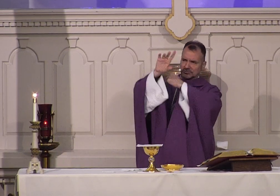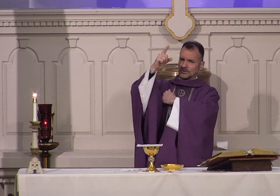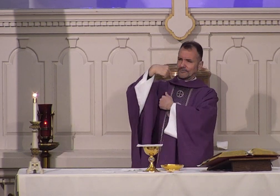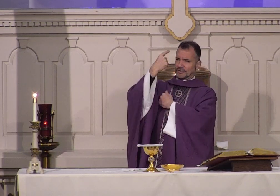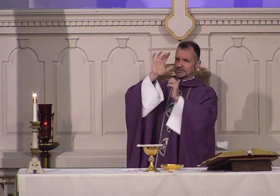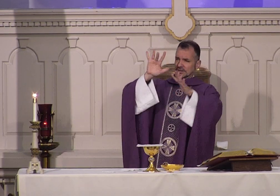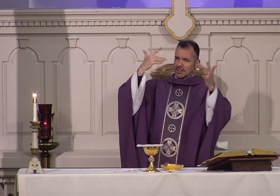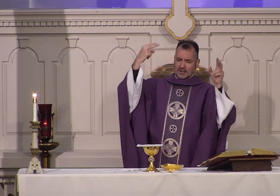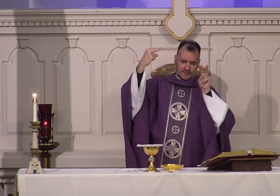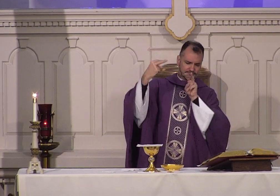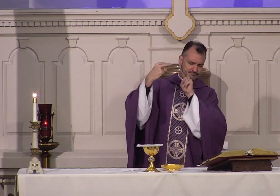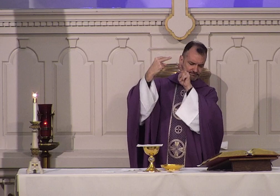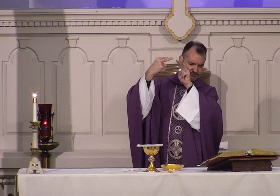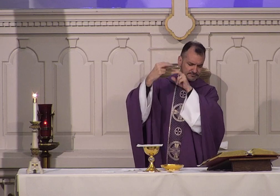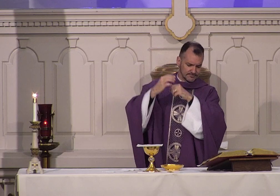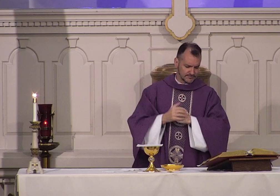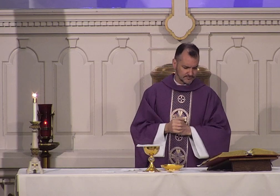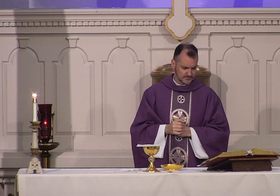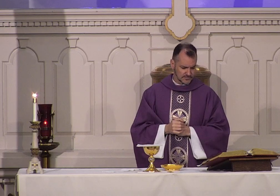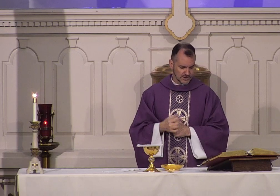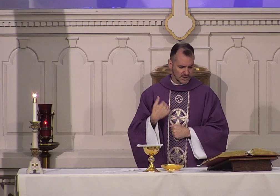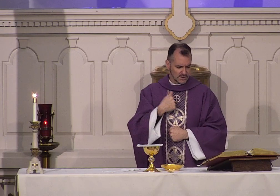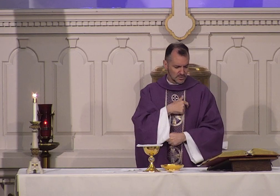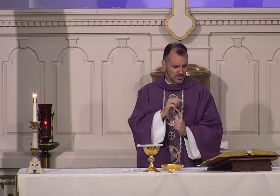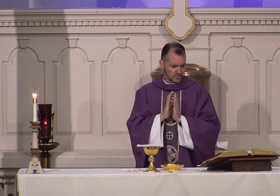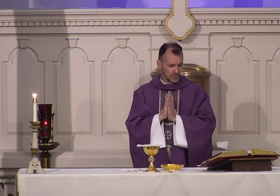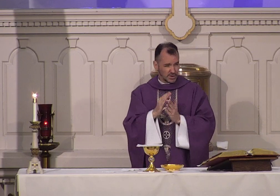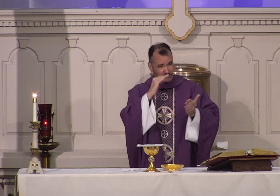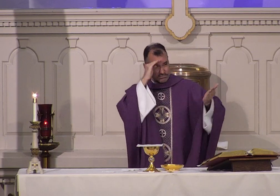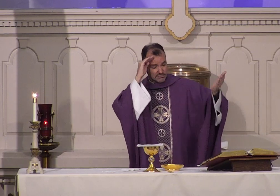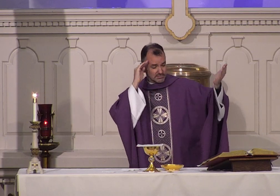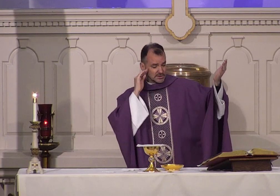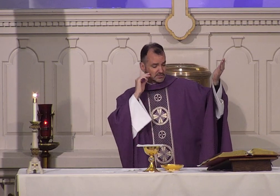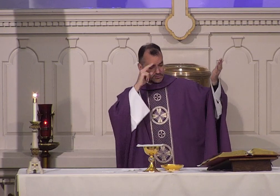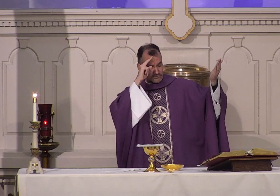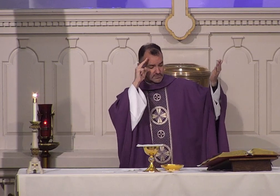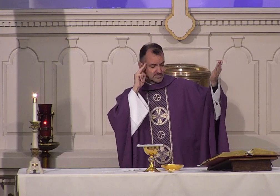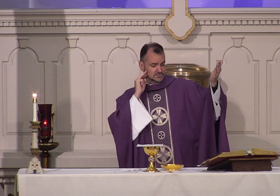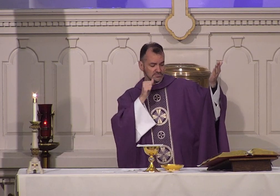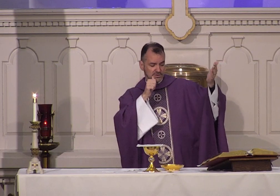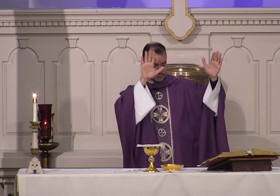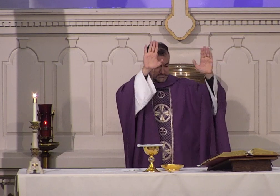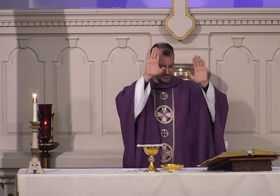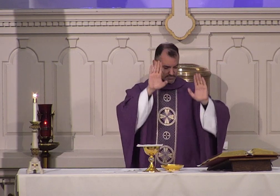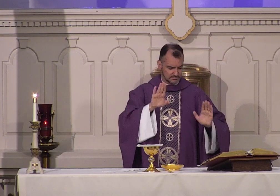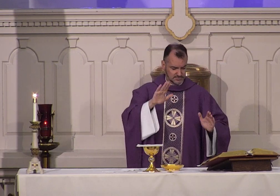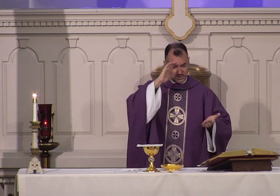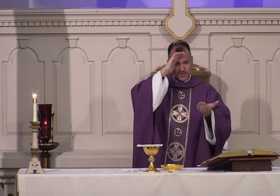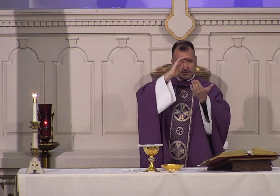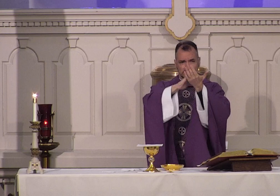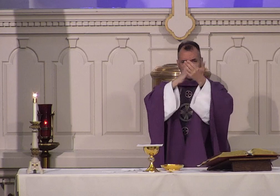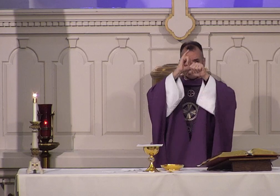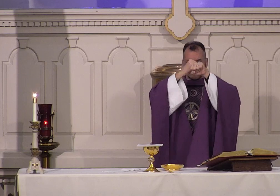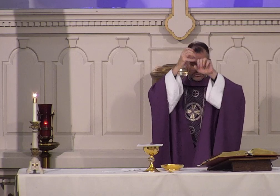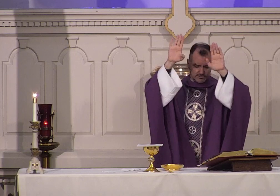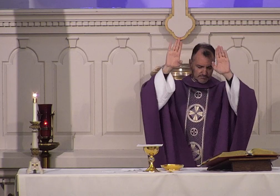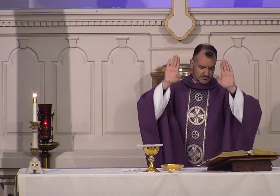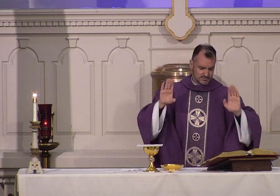them into the light of your face. Have mercy on us all, we pray, that with the Blessed Virgin Mary, Mother of